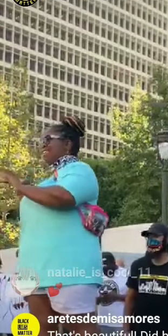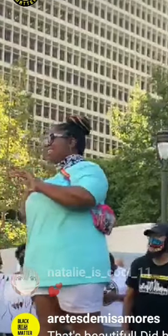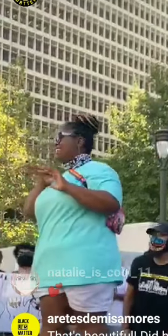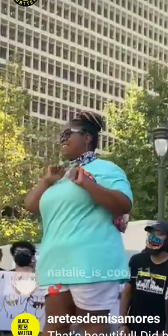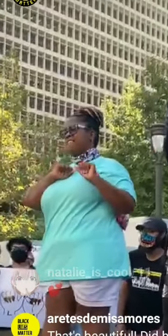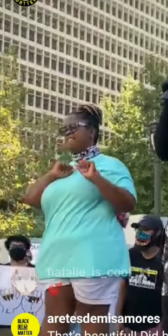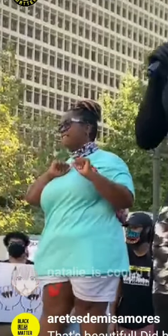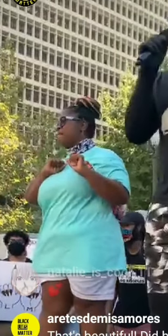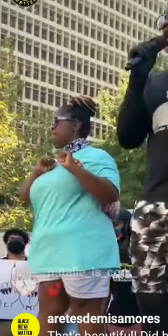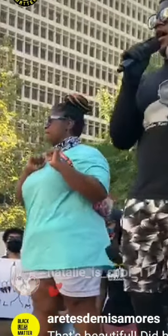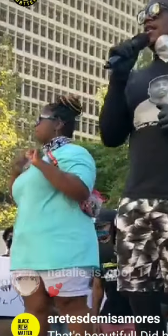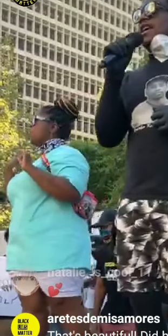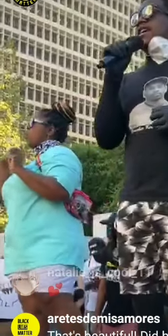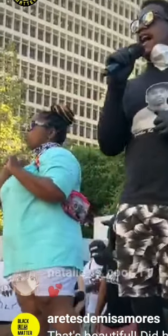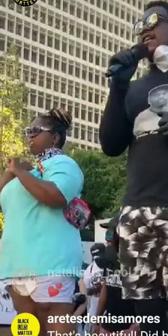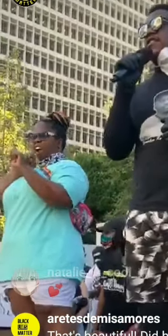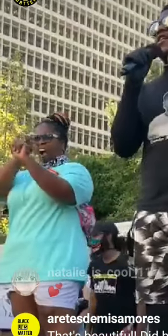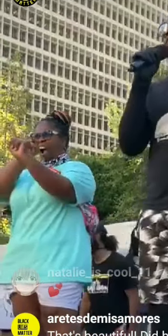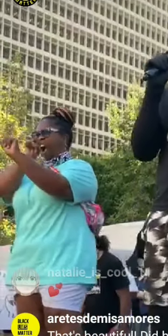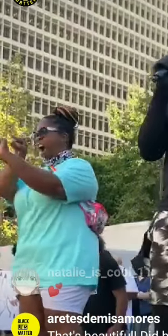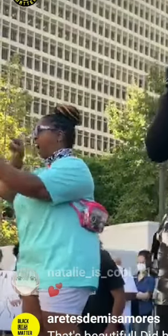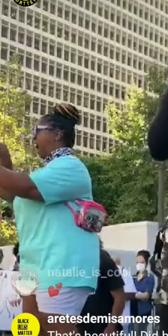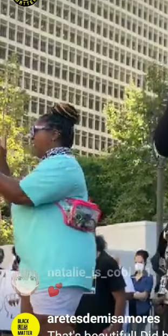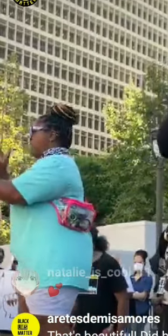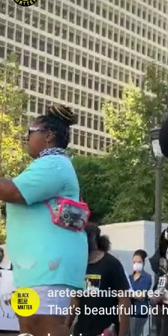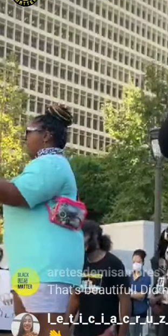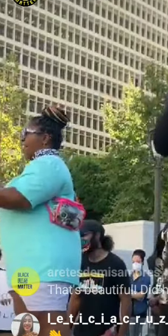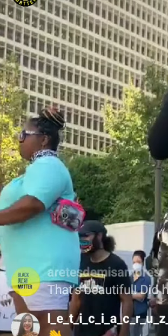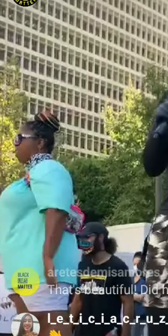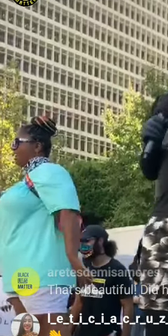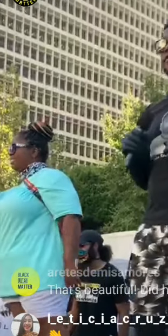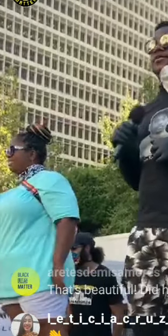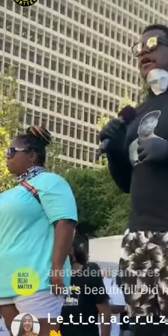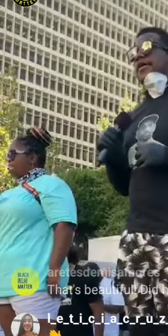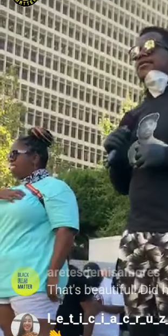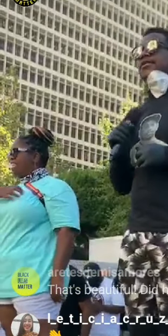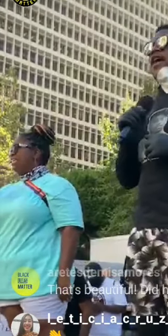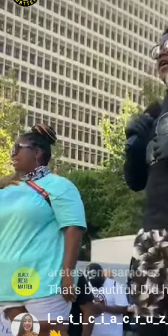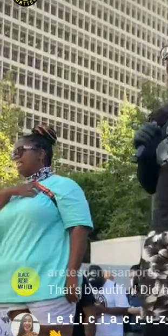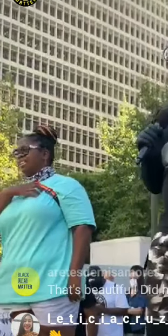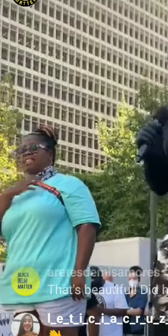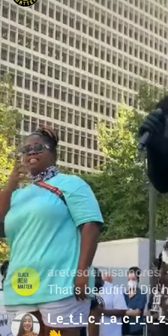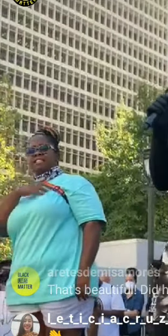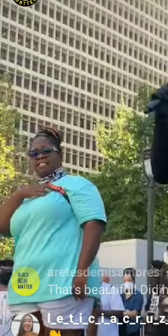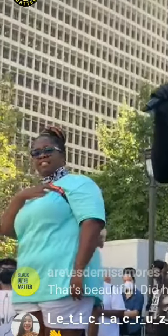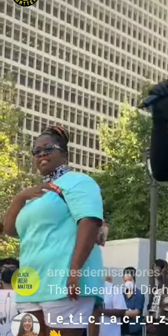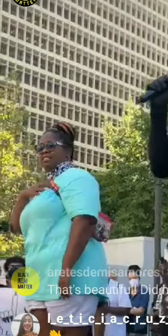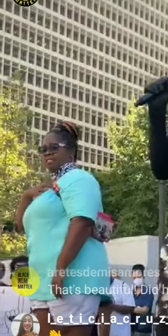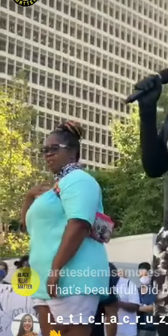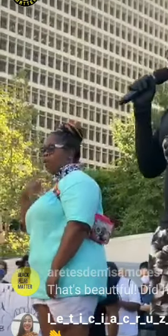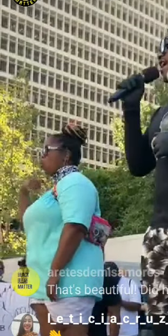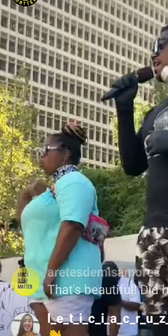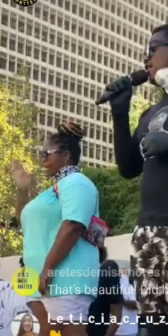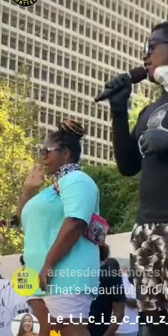We're calling out the violence of these racist police. And we ain't